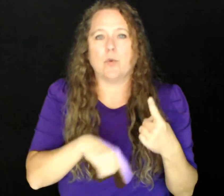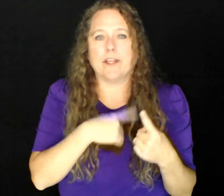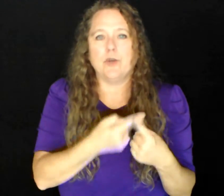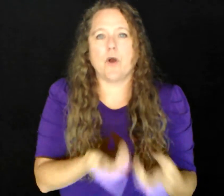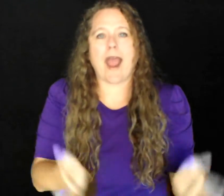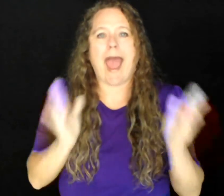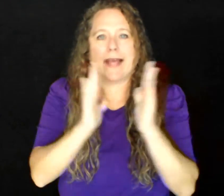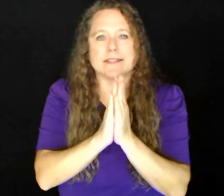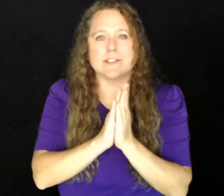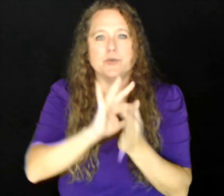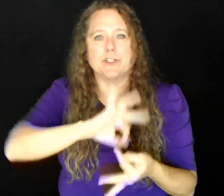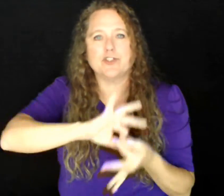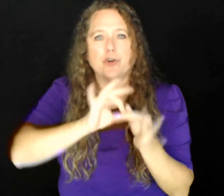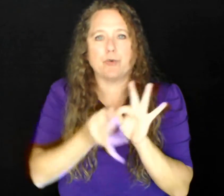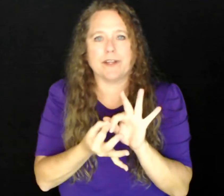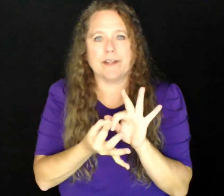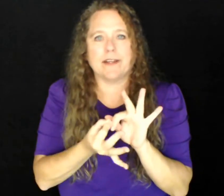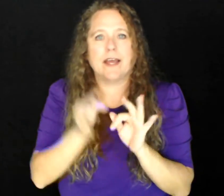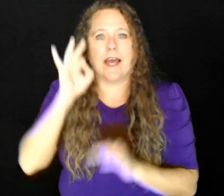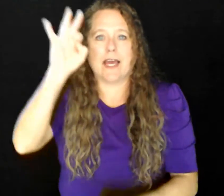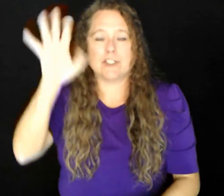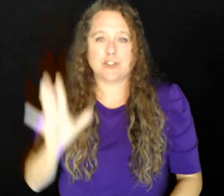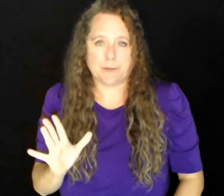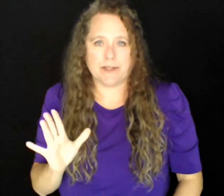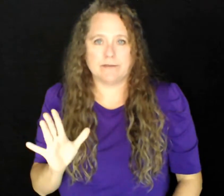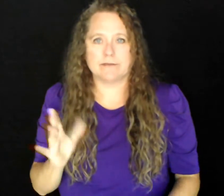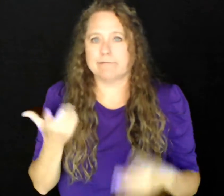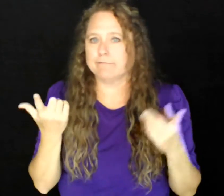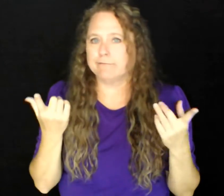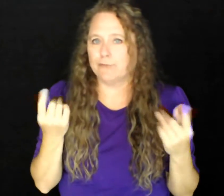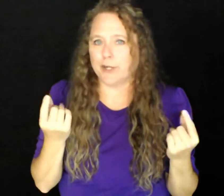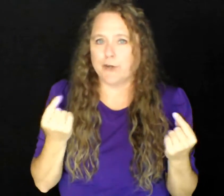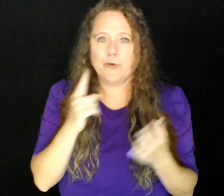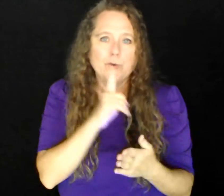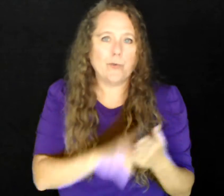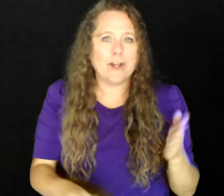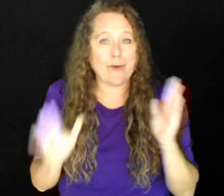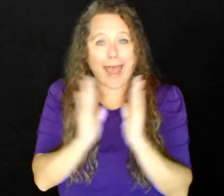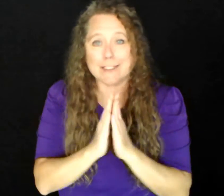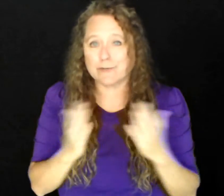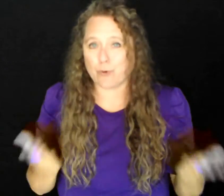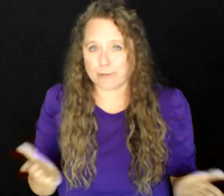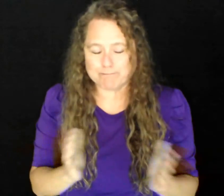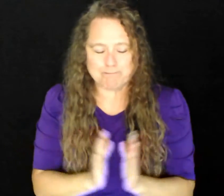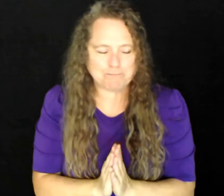When you are asked to interpret a sermon, what do? What do you ask for?